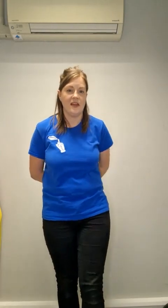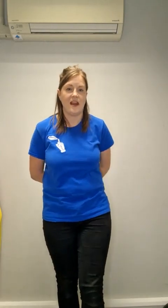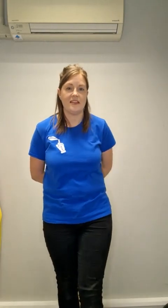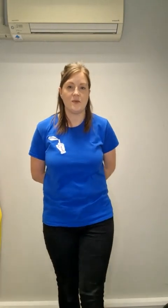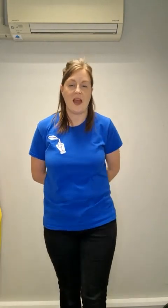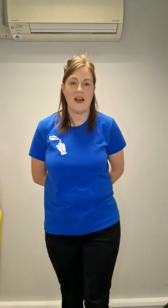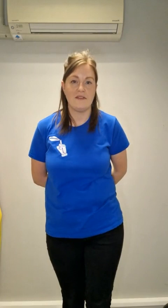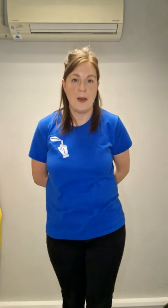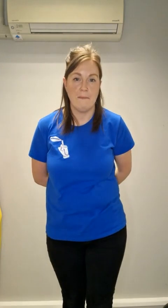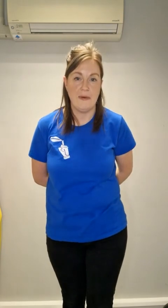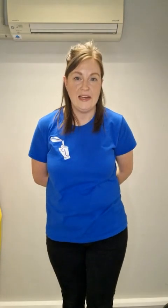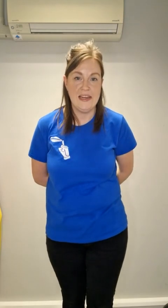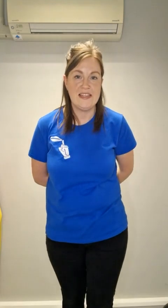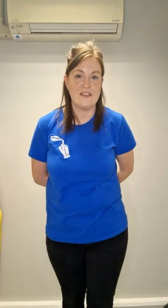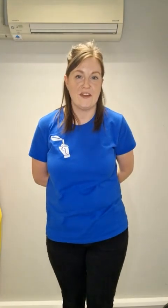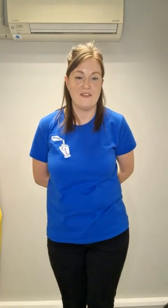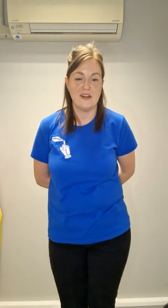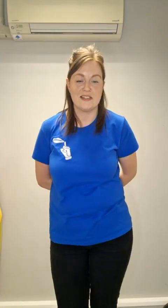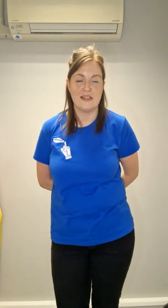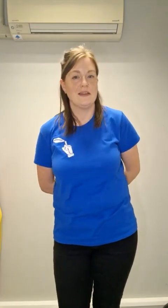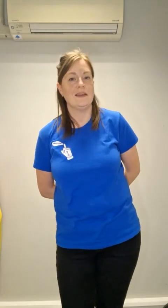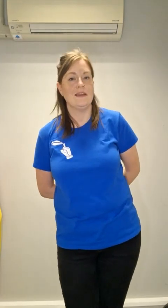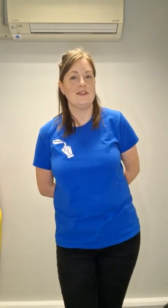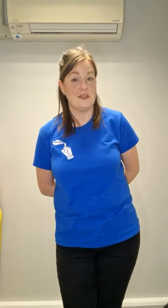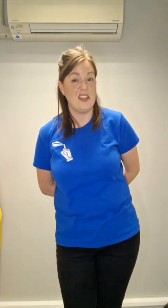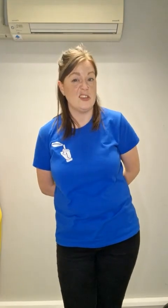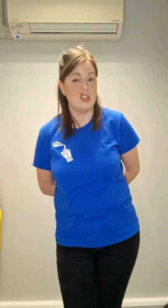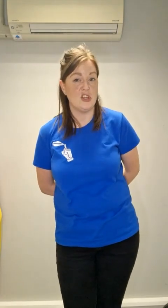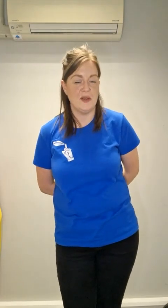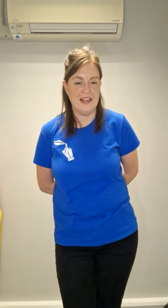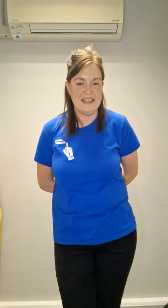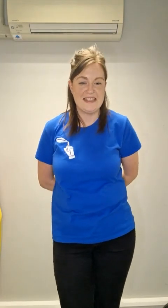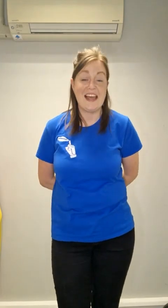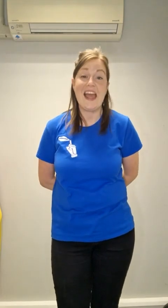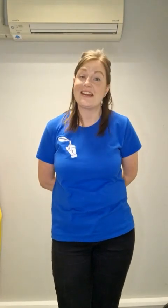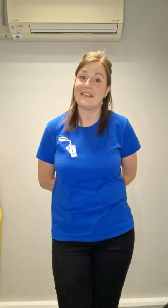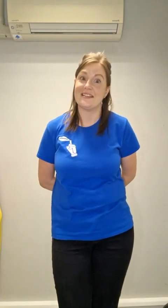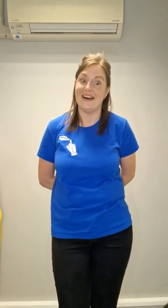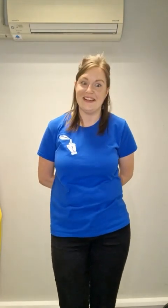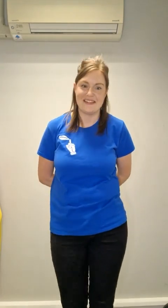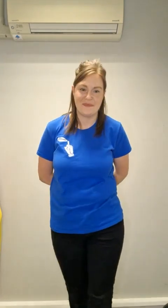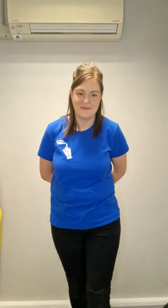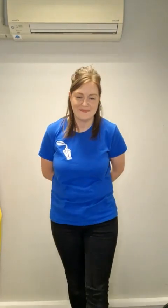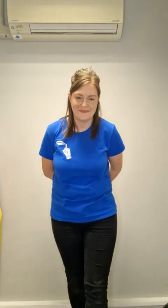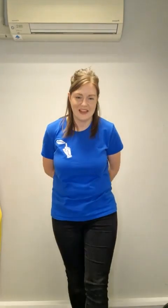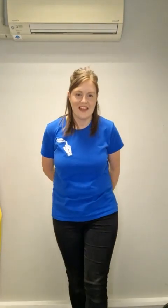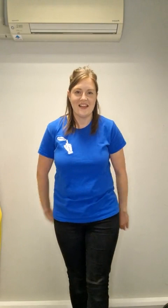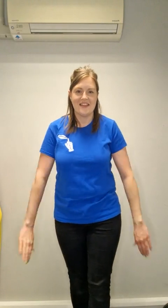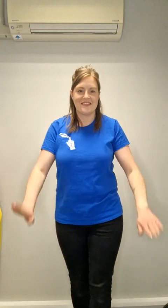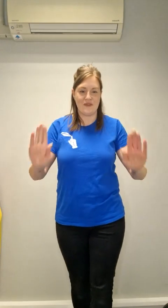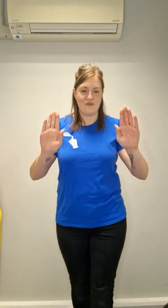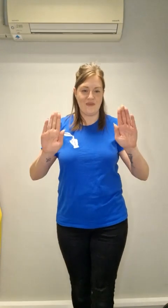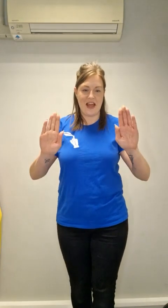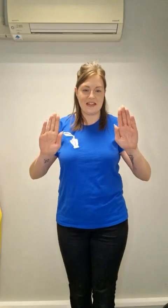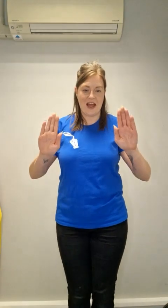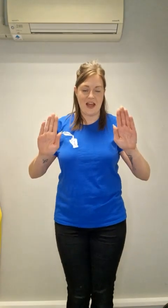Next we have my least favourite thing to do, at least, exercise. So flat